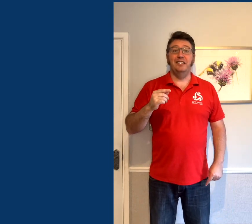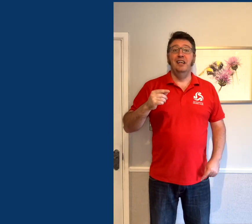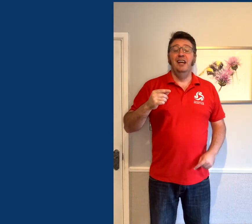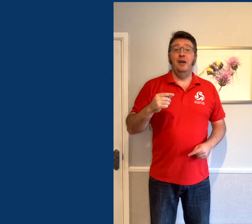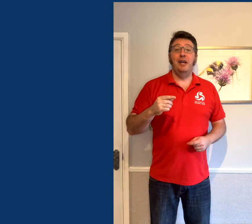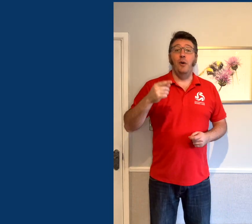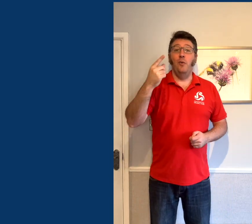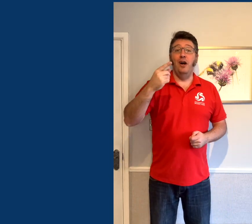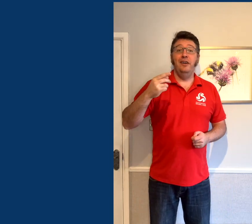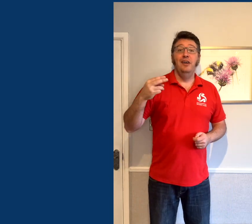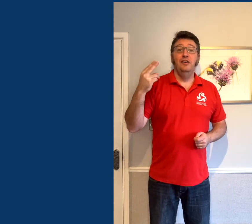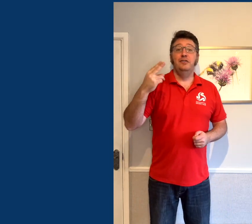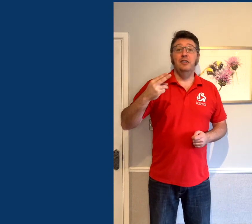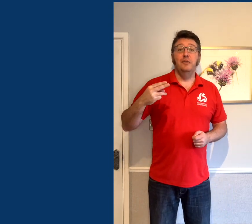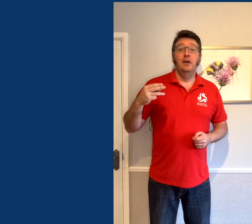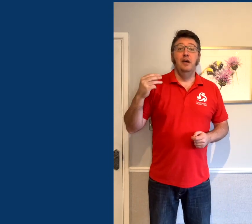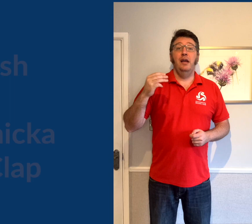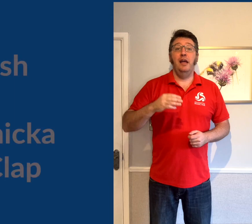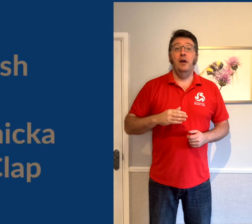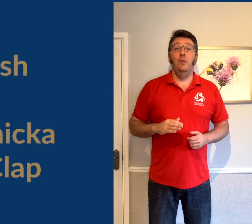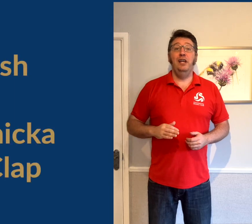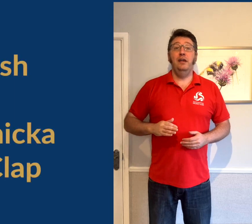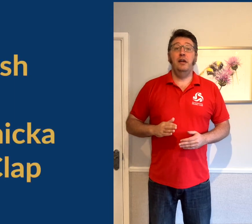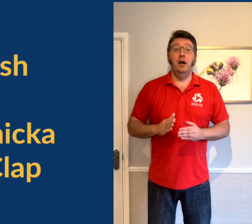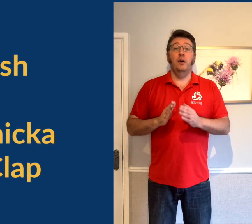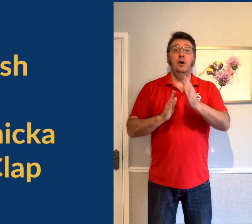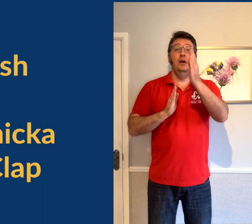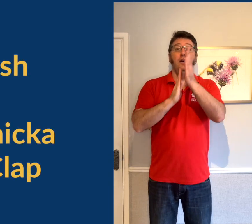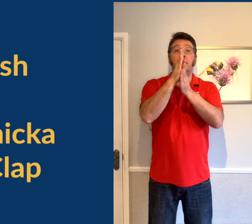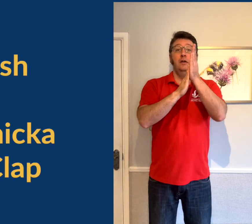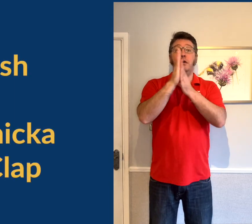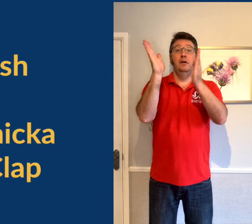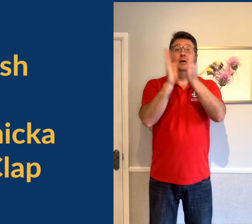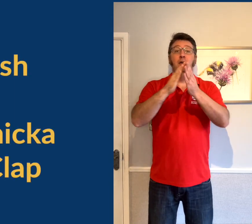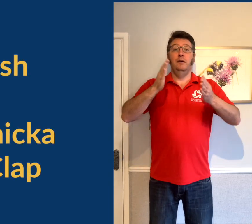full speed. Here we go. 1, 2, here we go.